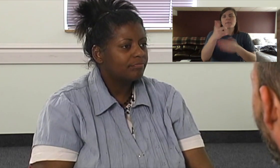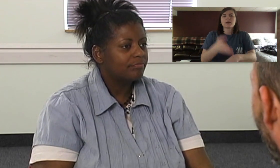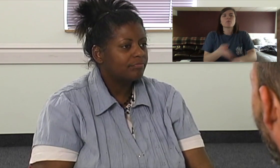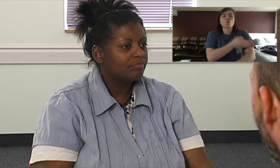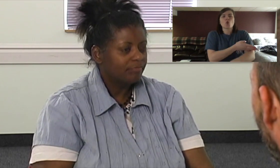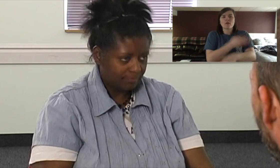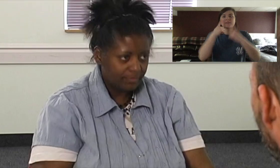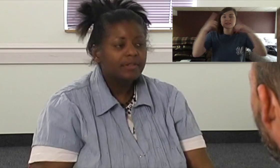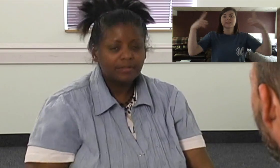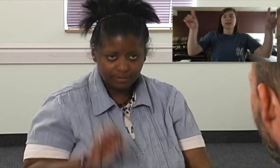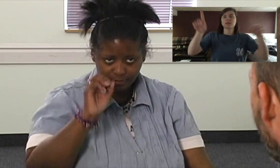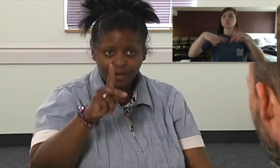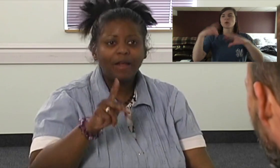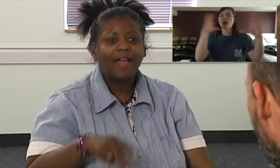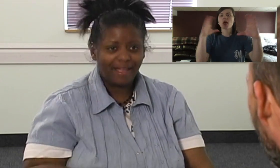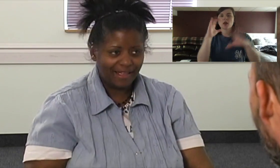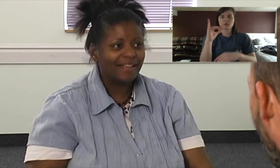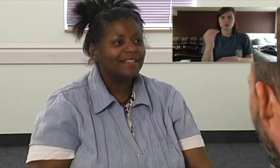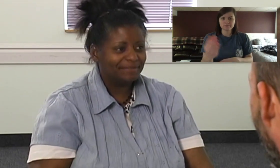job searching.